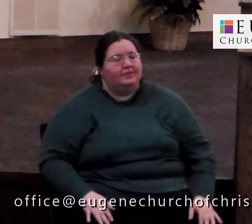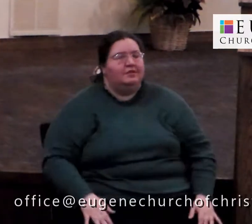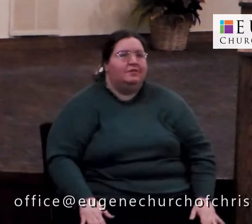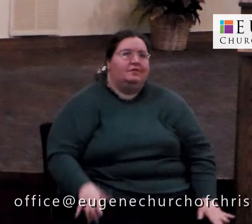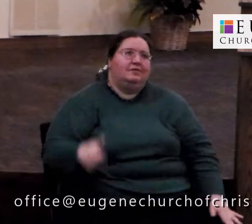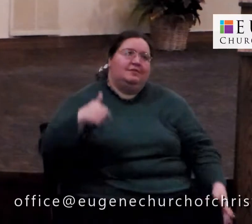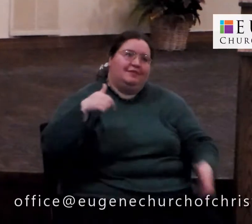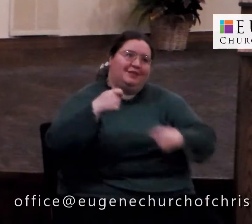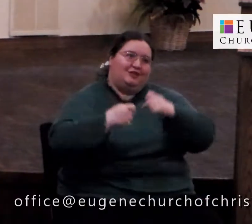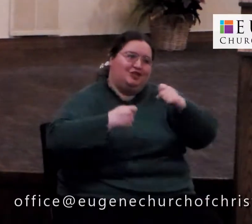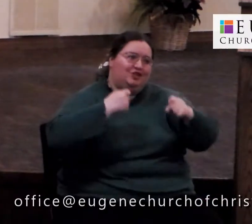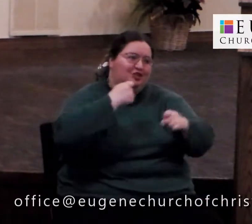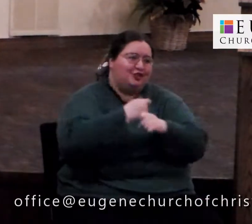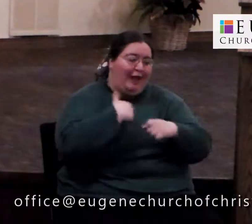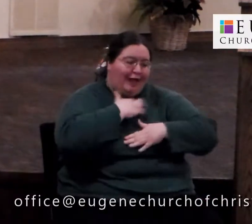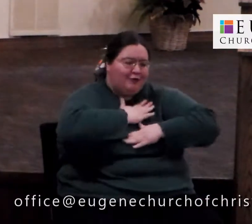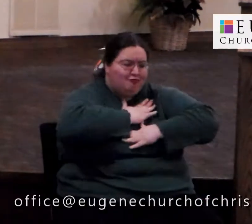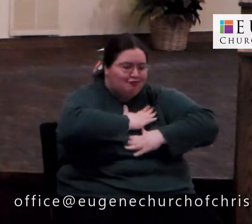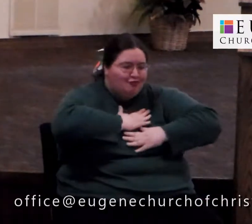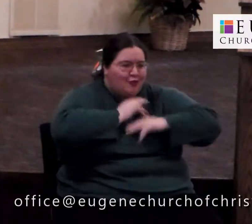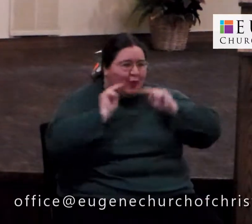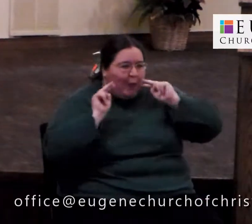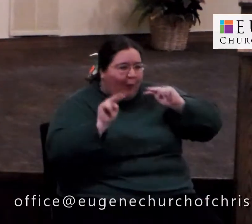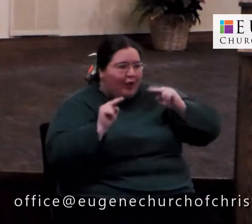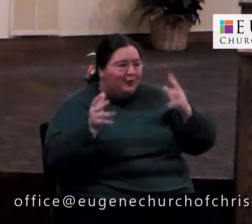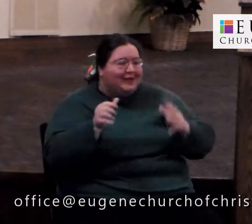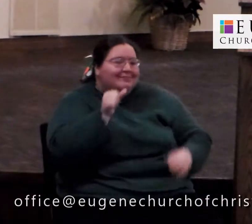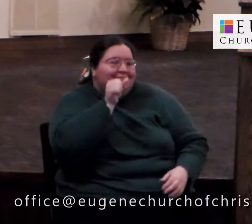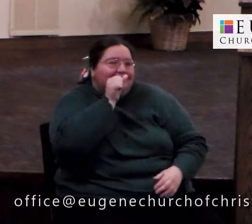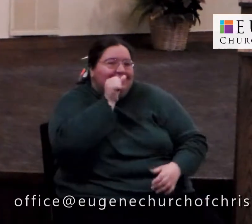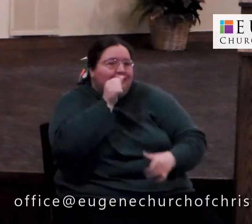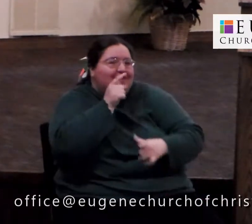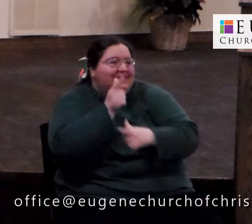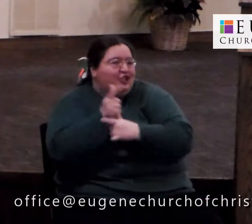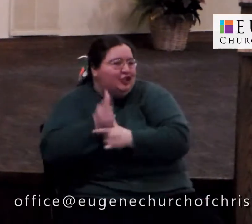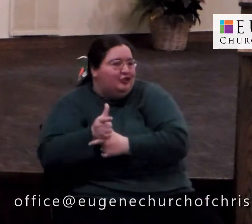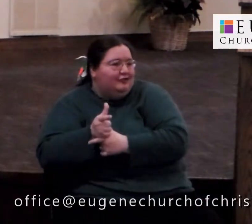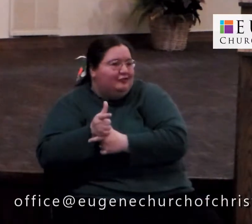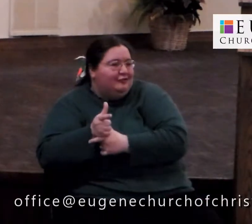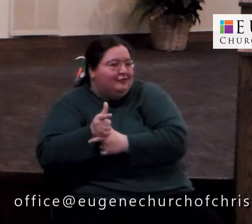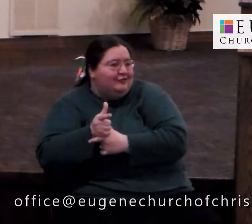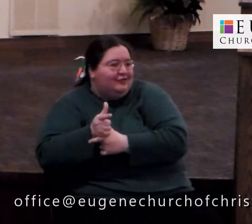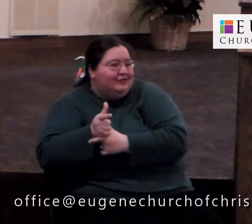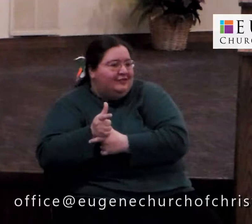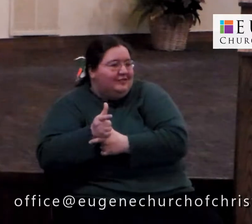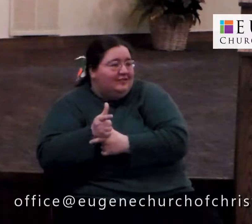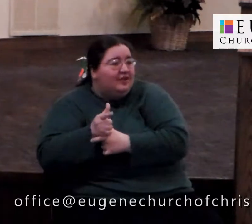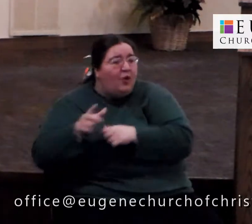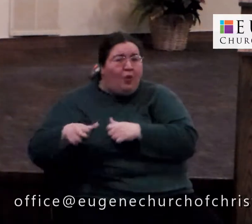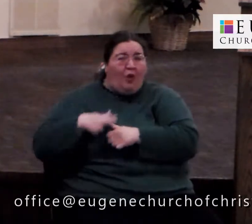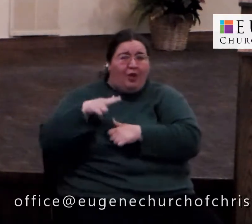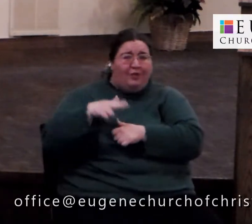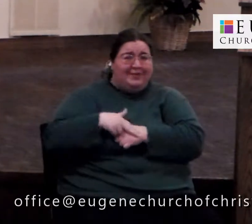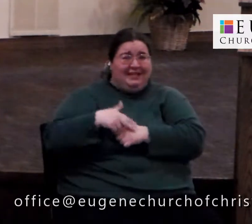just want to give something to them. I have thoroughly enjoyed, during the course of this year, Secret